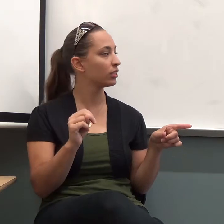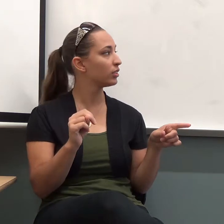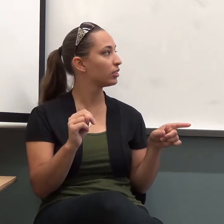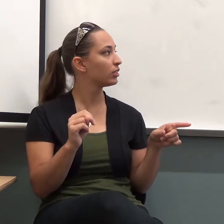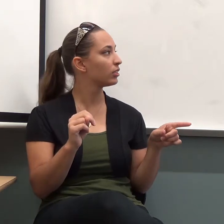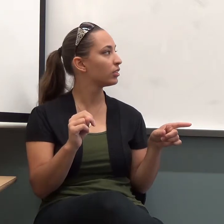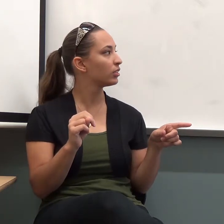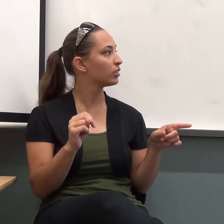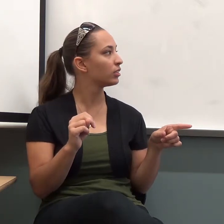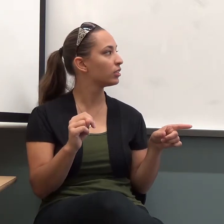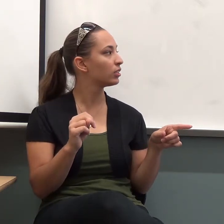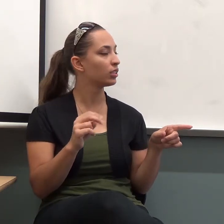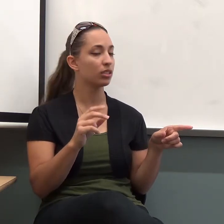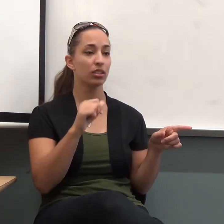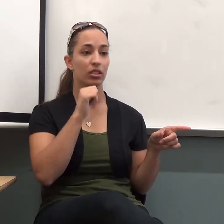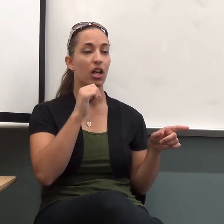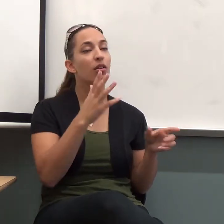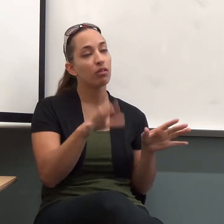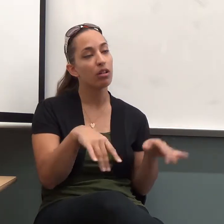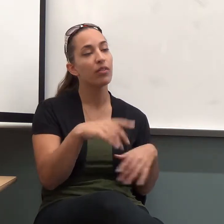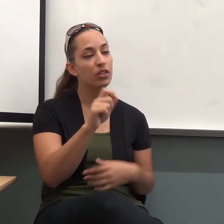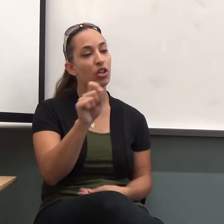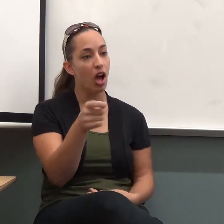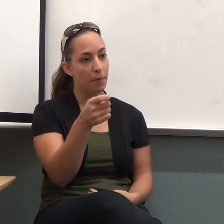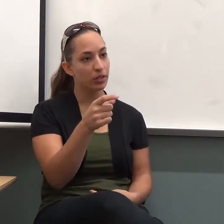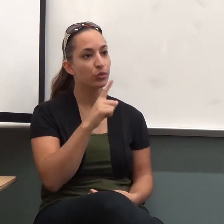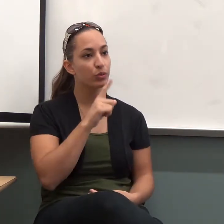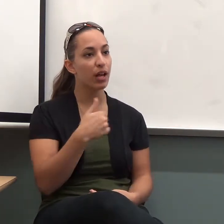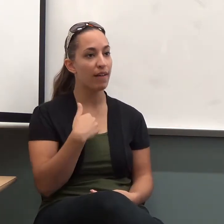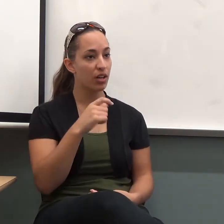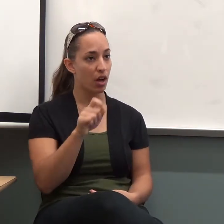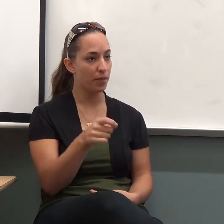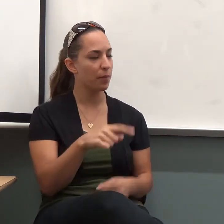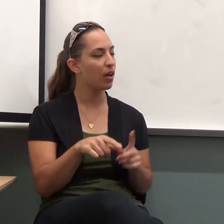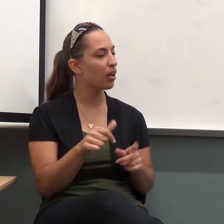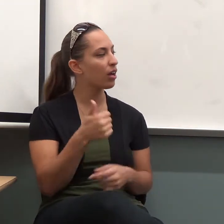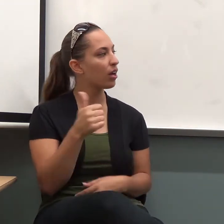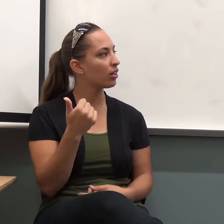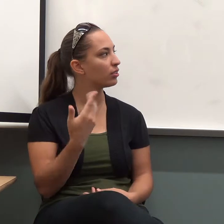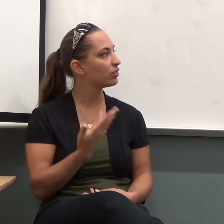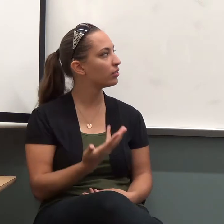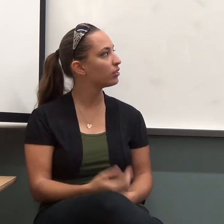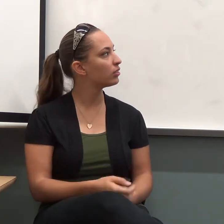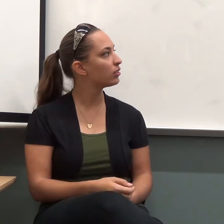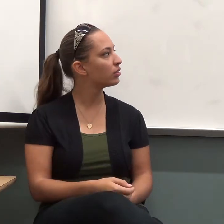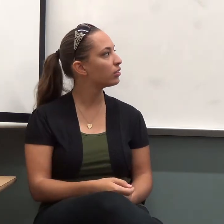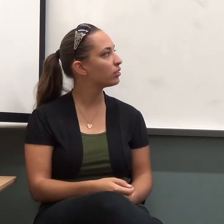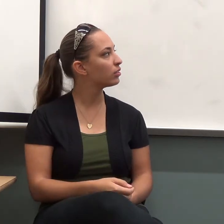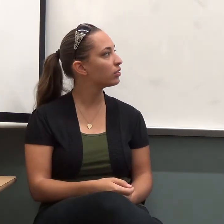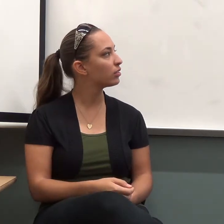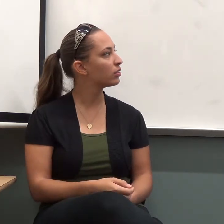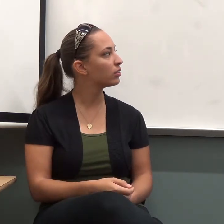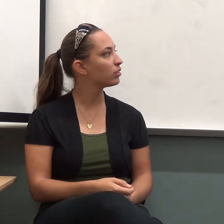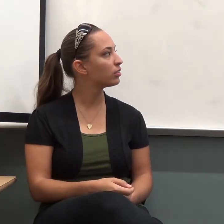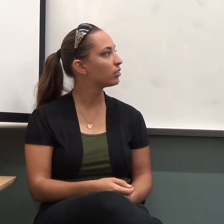more there. It's not a comma. There is a comma there. You're right. But there's something else there. You have two sentences. No period at the end. That's a